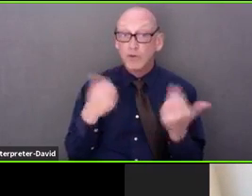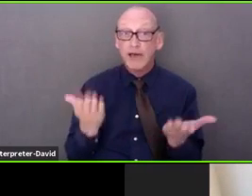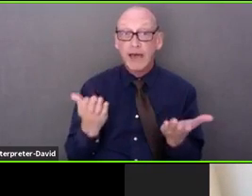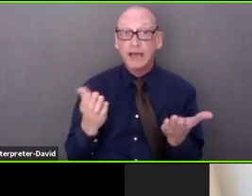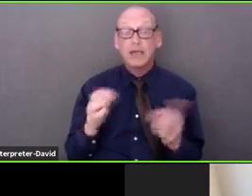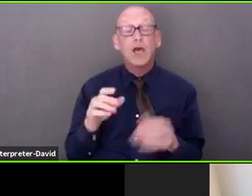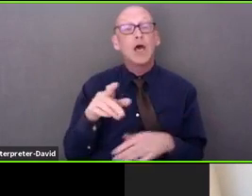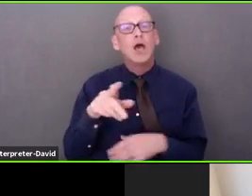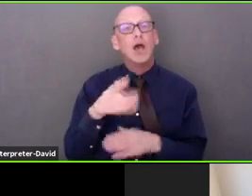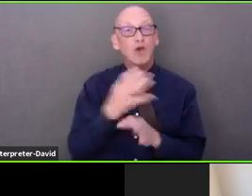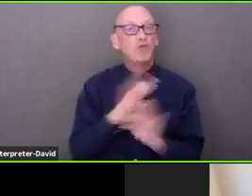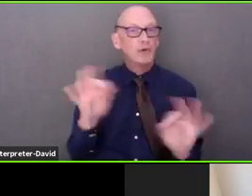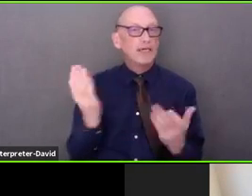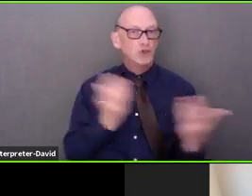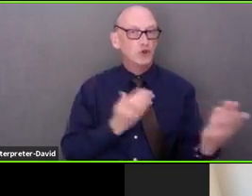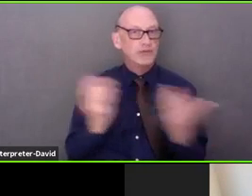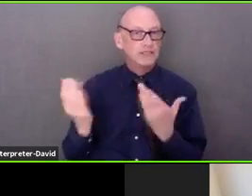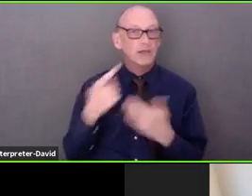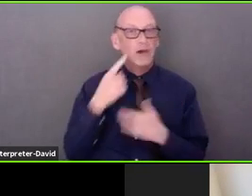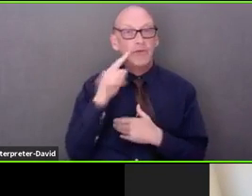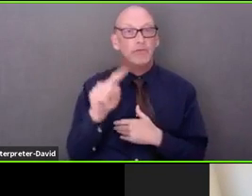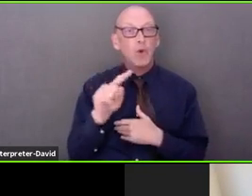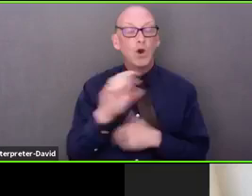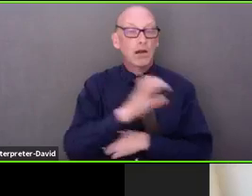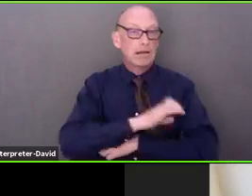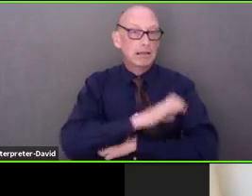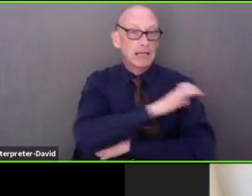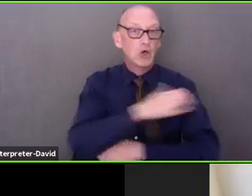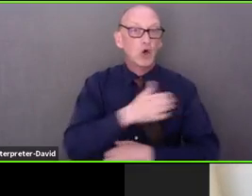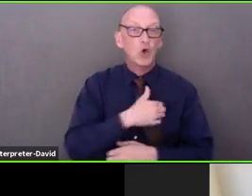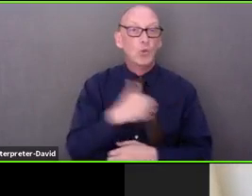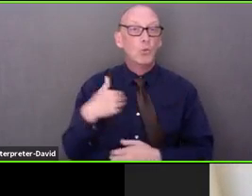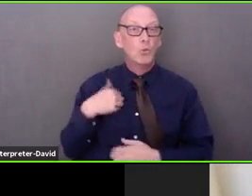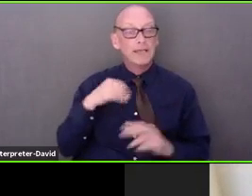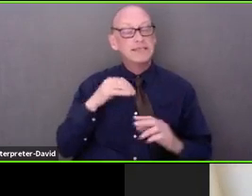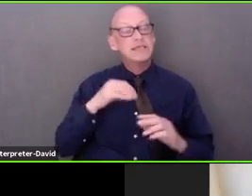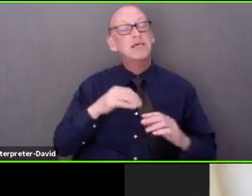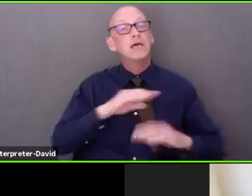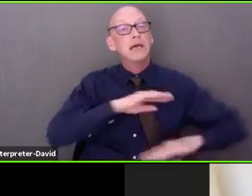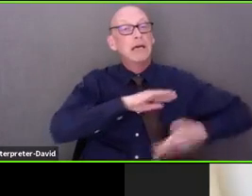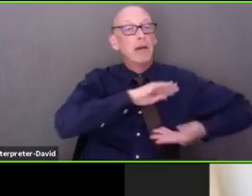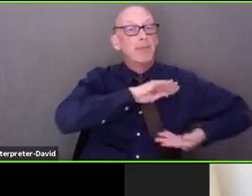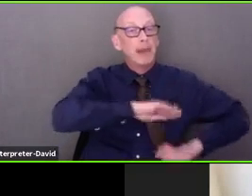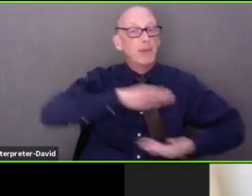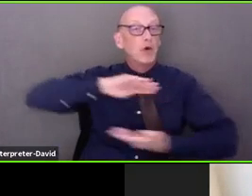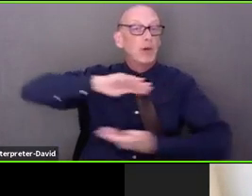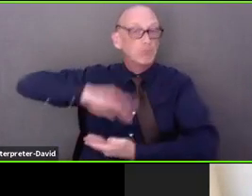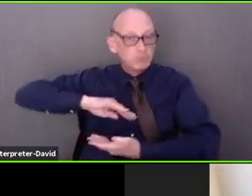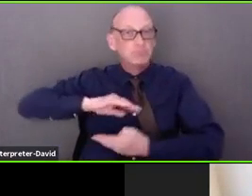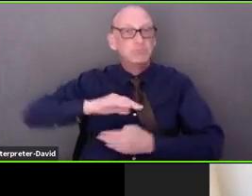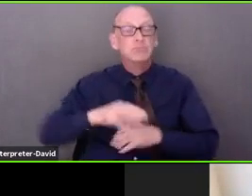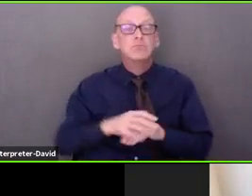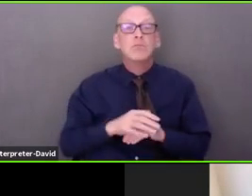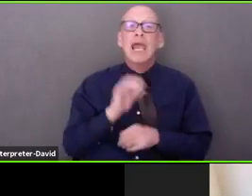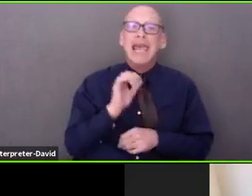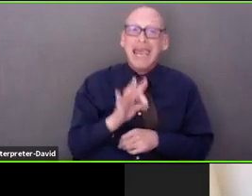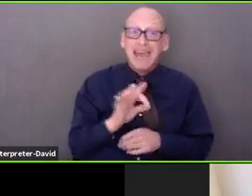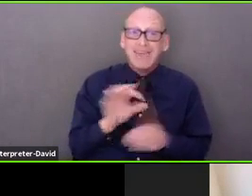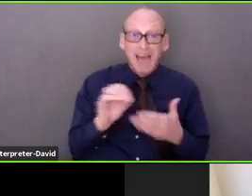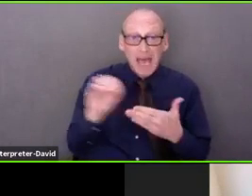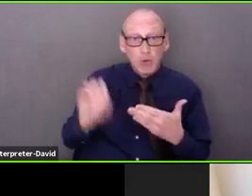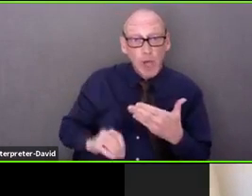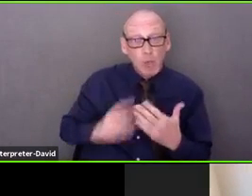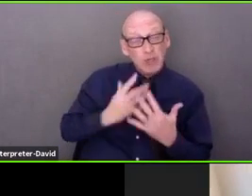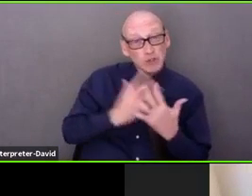bono services for a clinical breast exam as well as a mammogram. And if the outcome of the